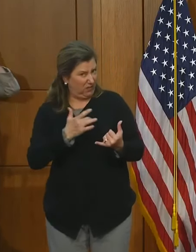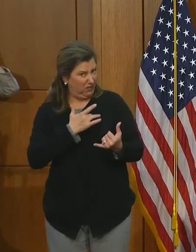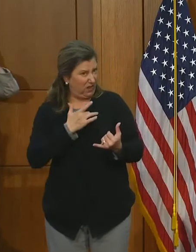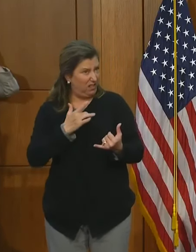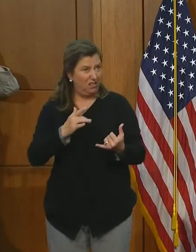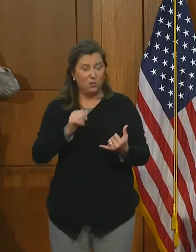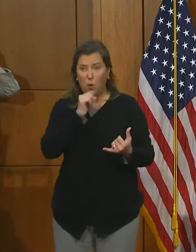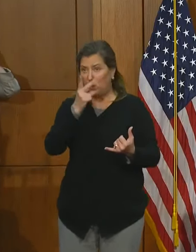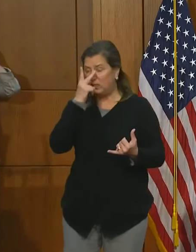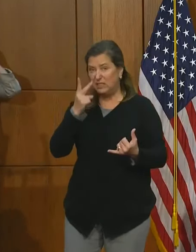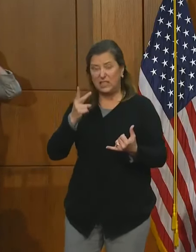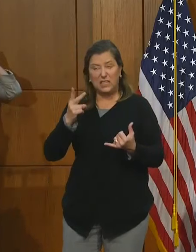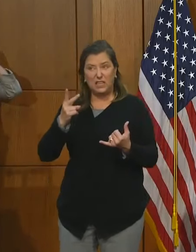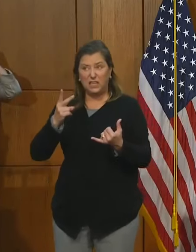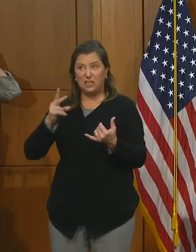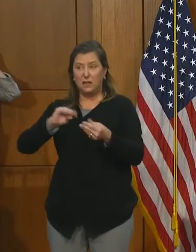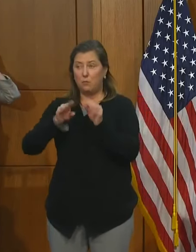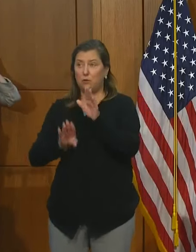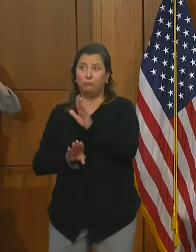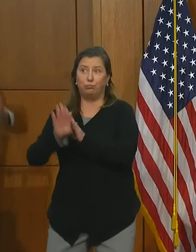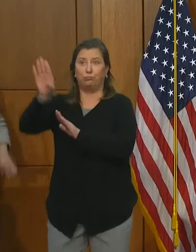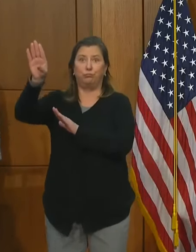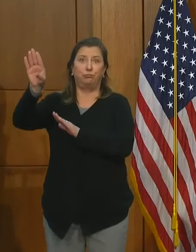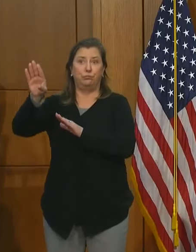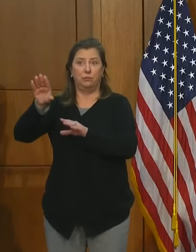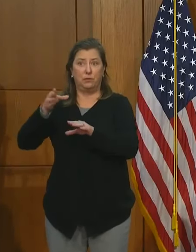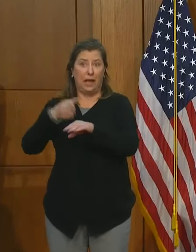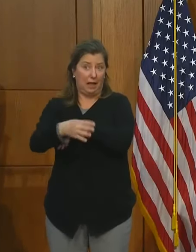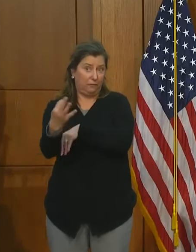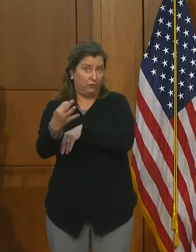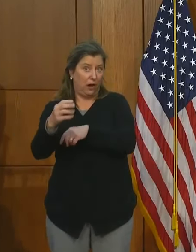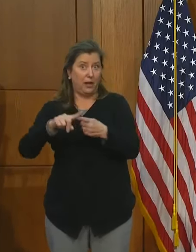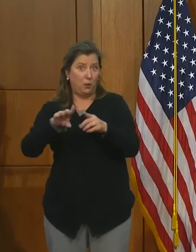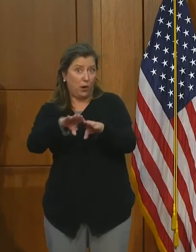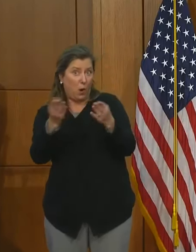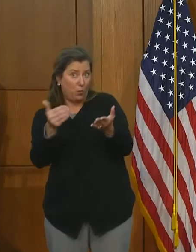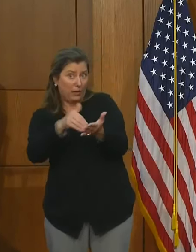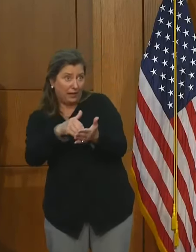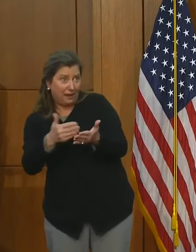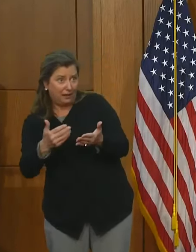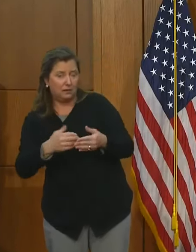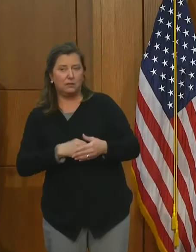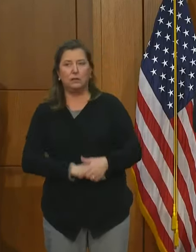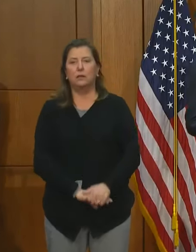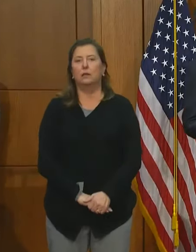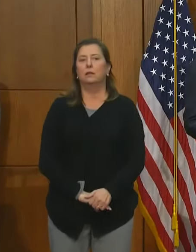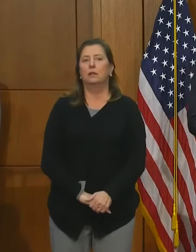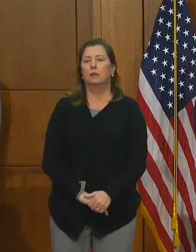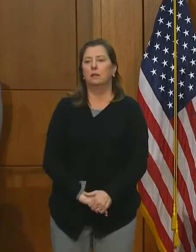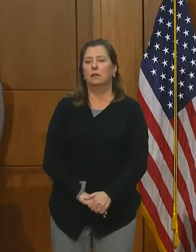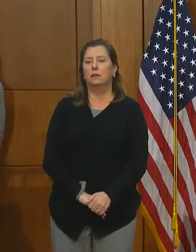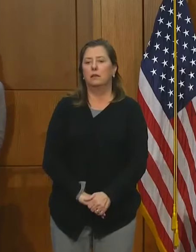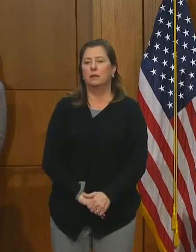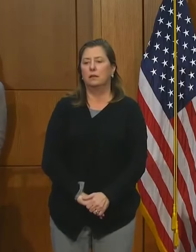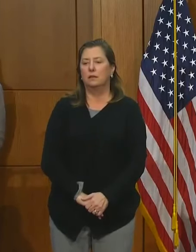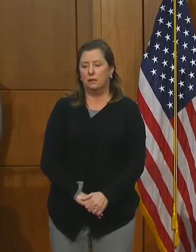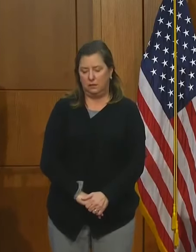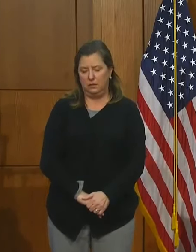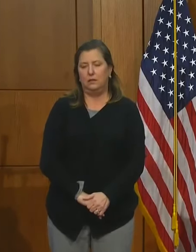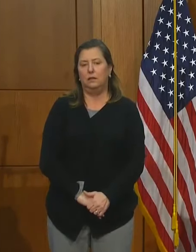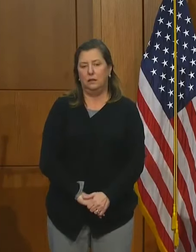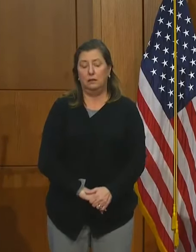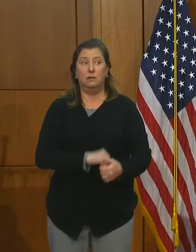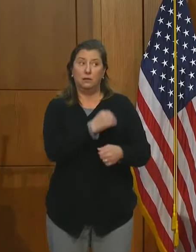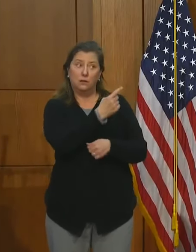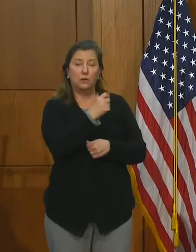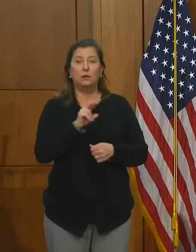or increase when we start reopening on Friday? The first question is, the Virginia Department